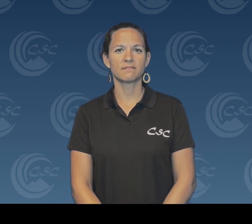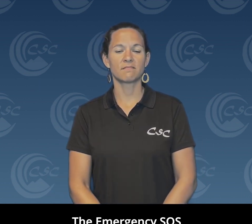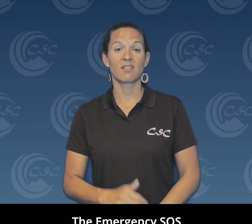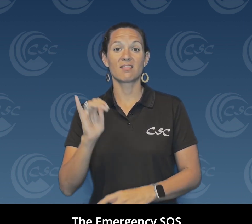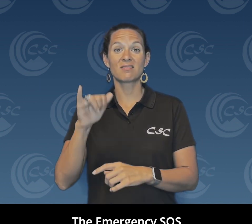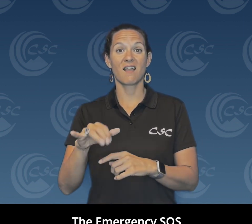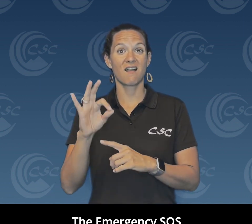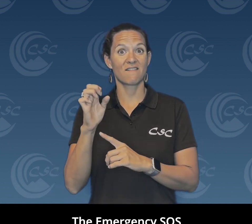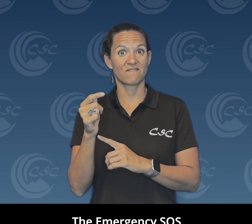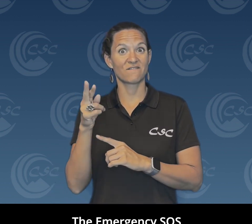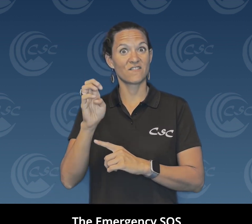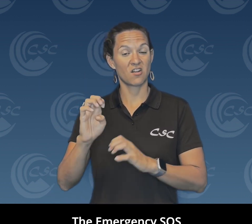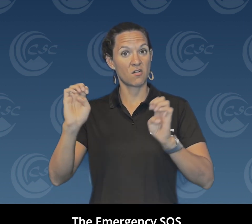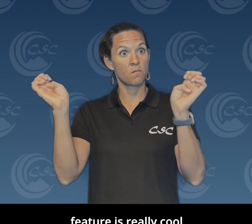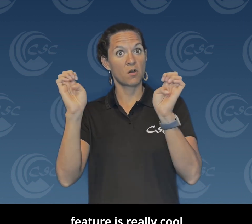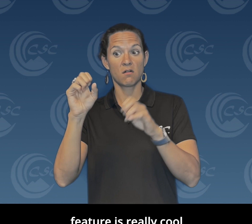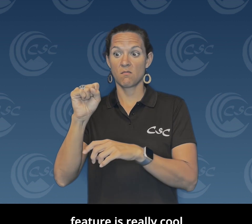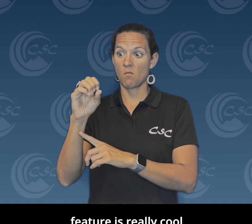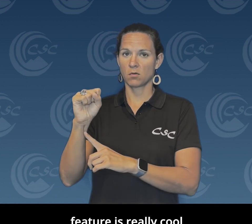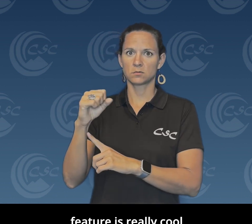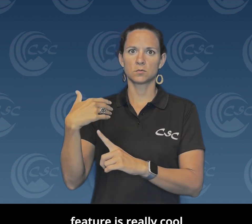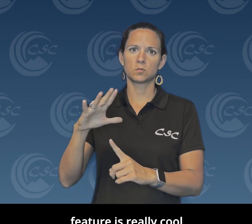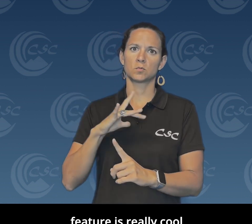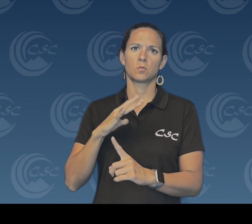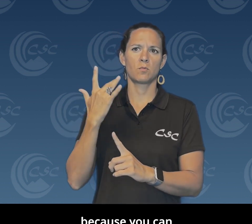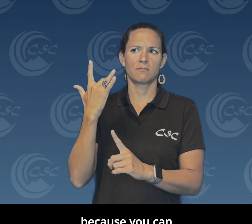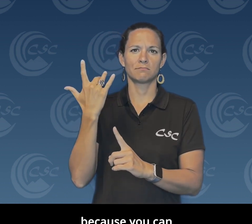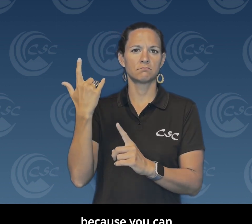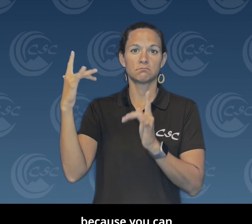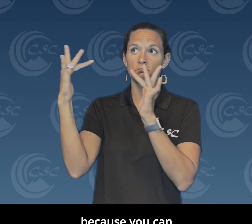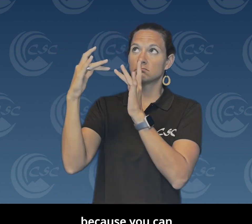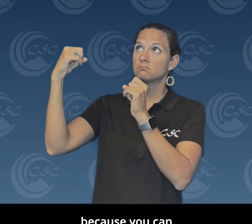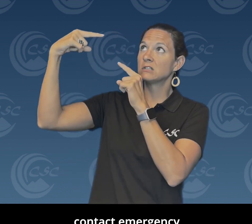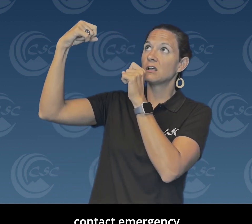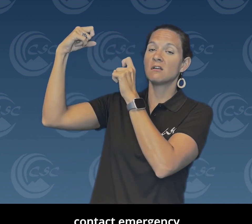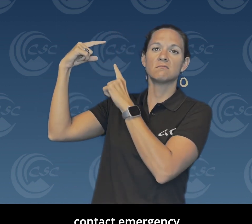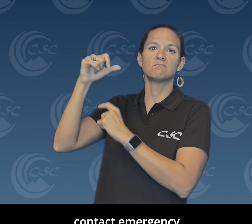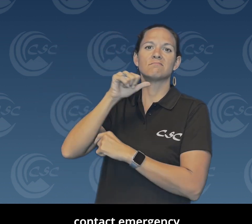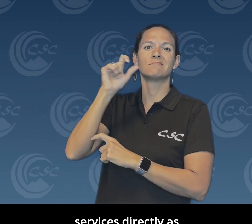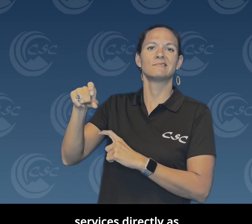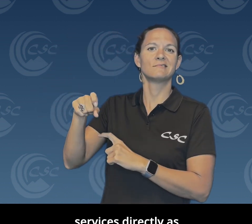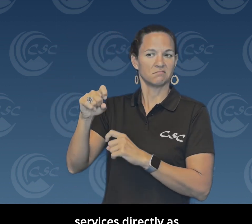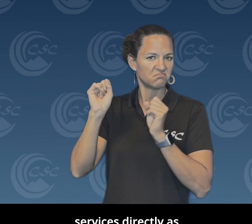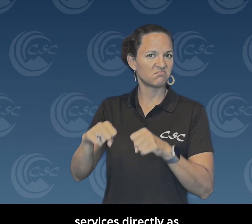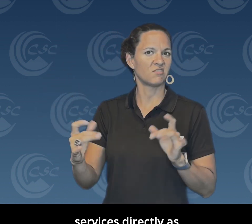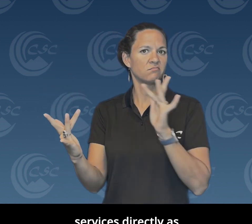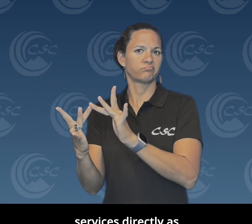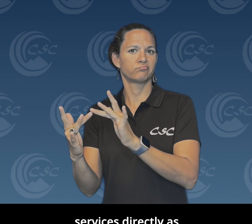The emergency SOS feature is really cool because you can contact emergency services directly